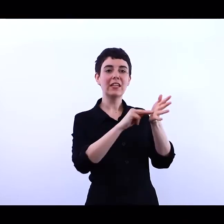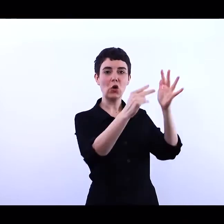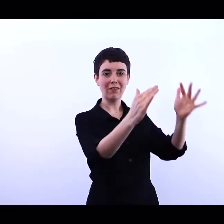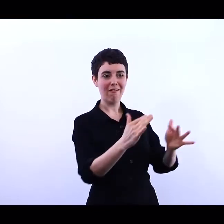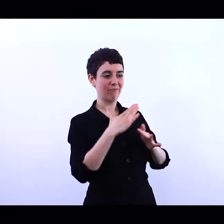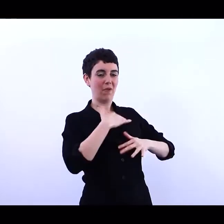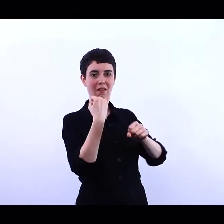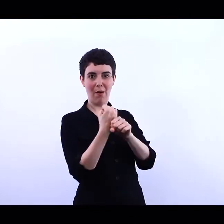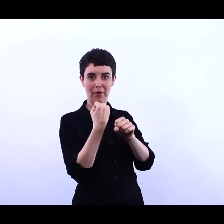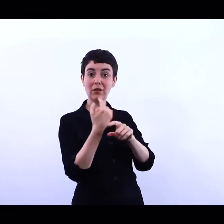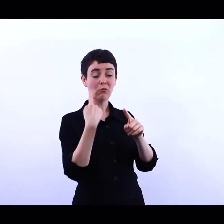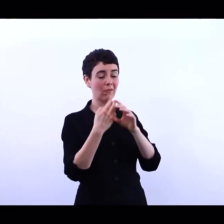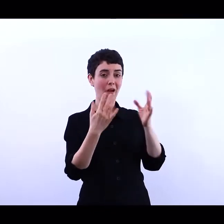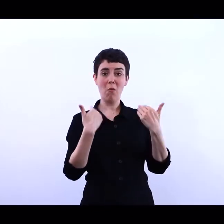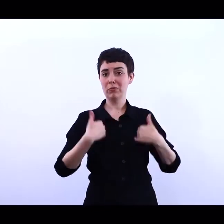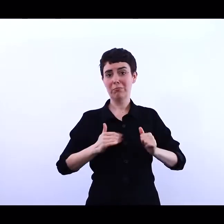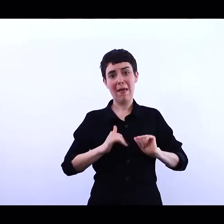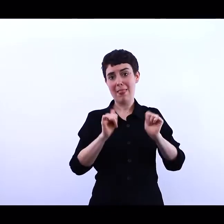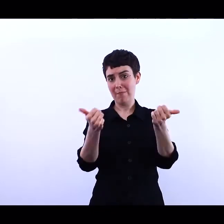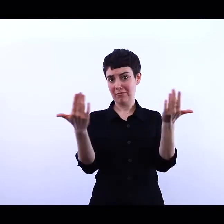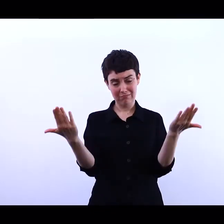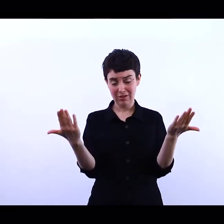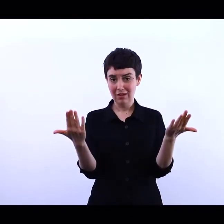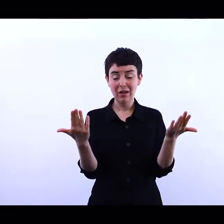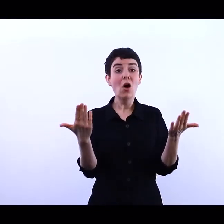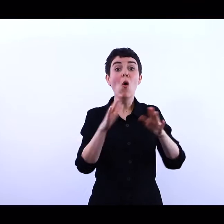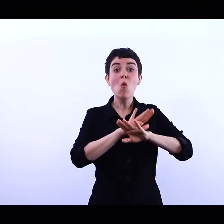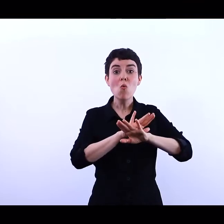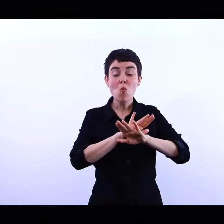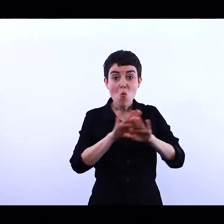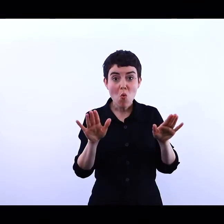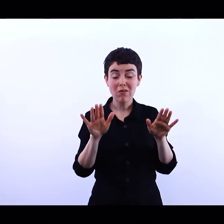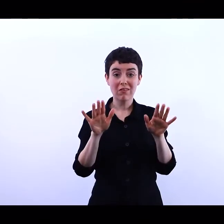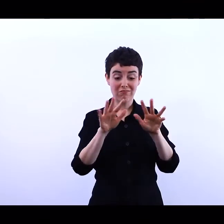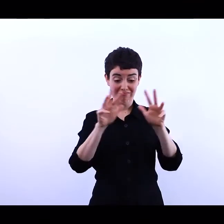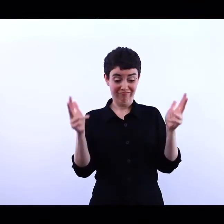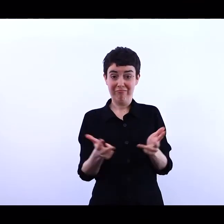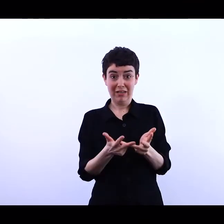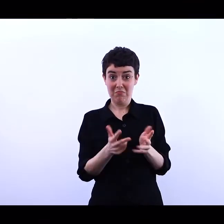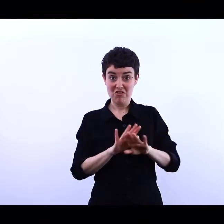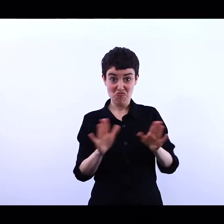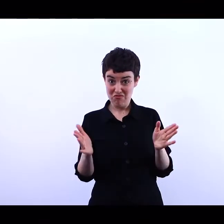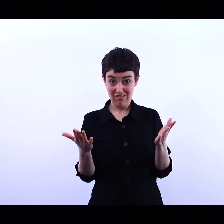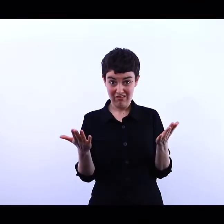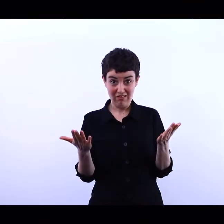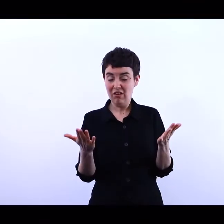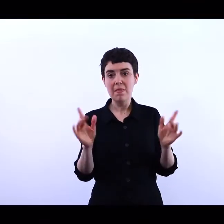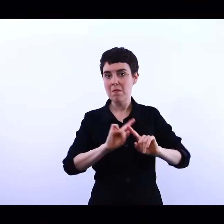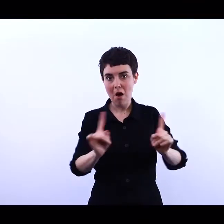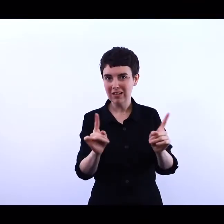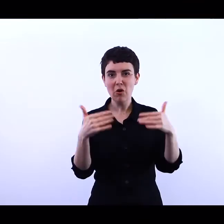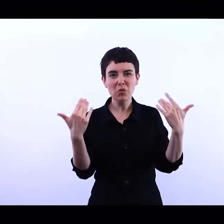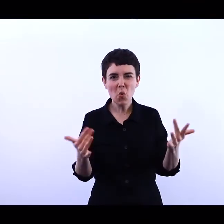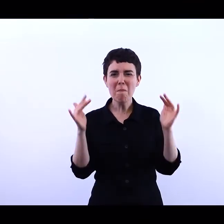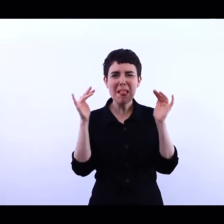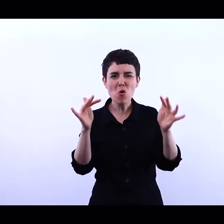our personal lives in a way that wouldn't have been possible without billions of people around the world shifting into new realities